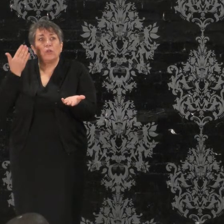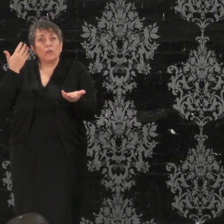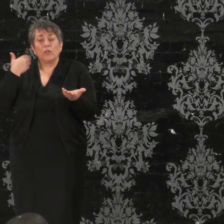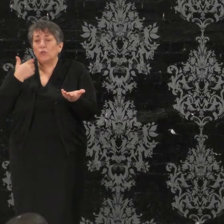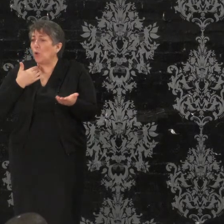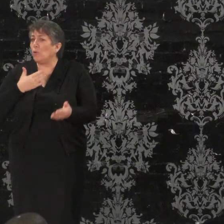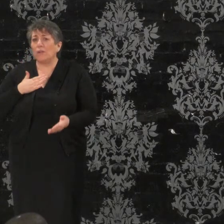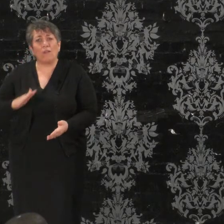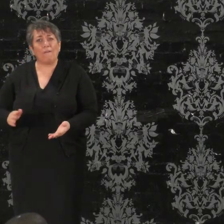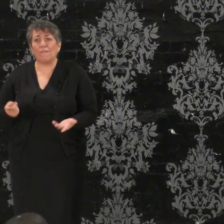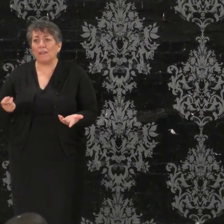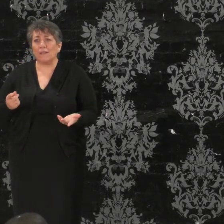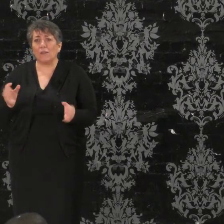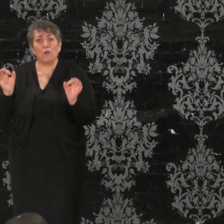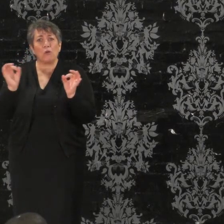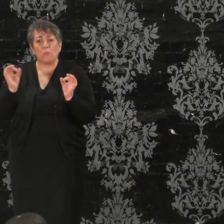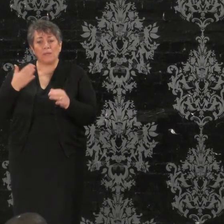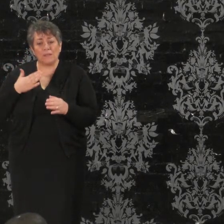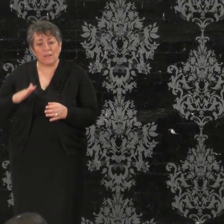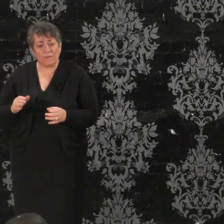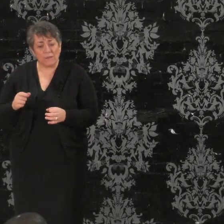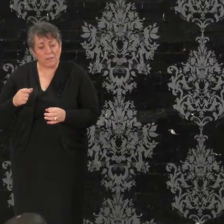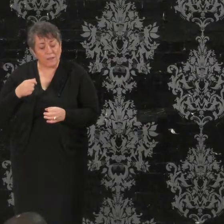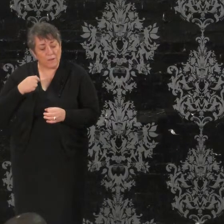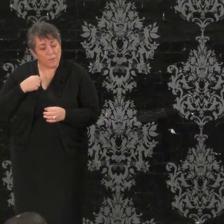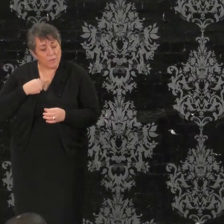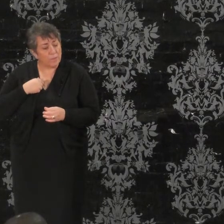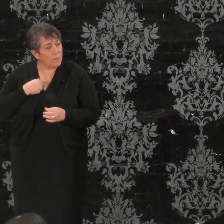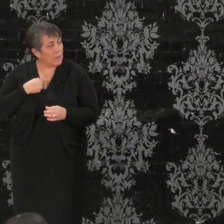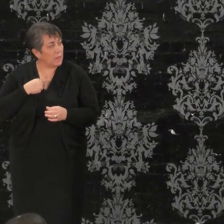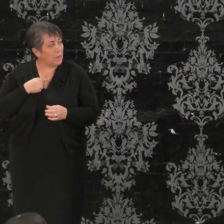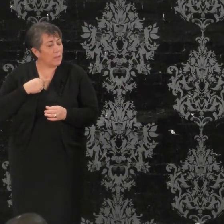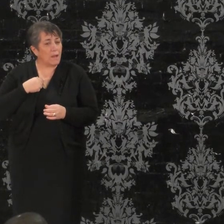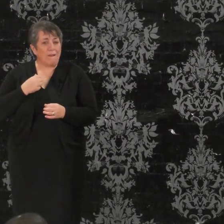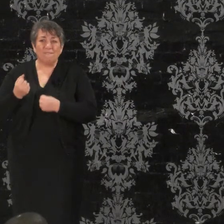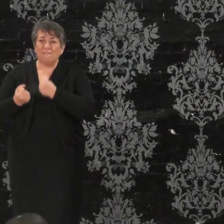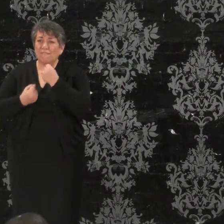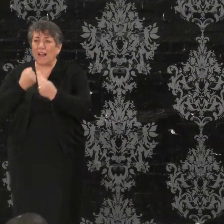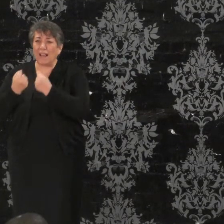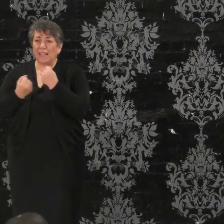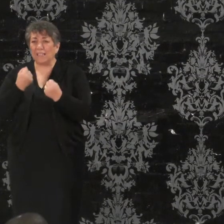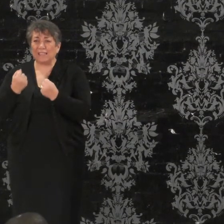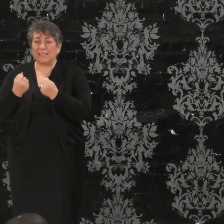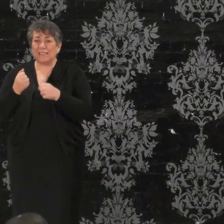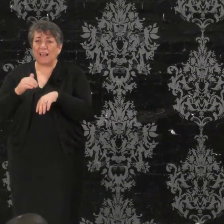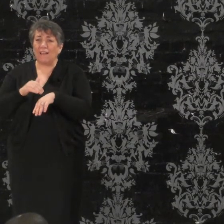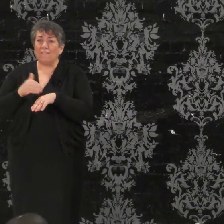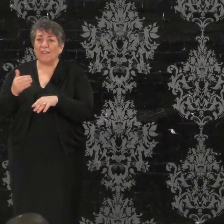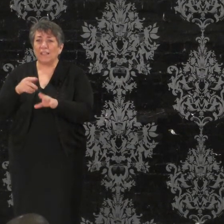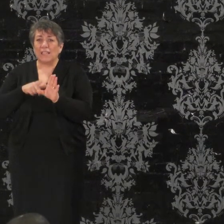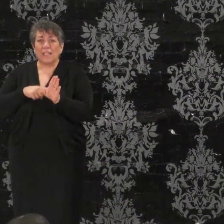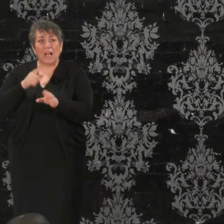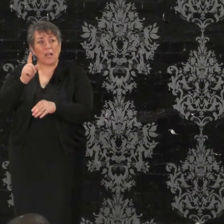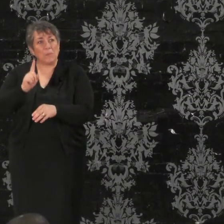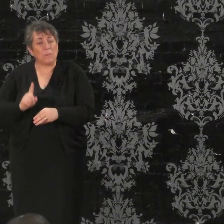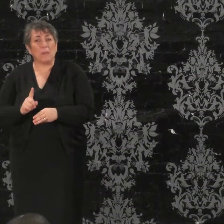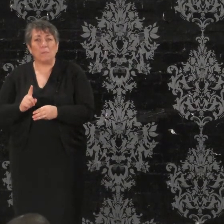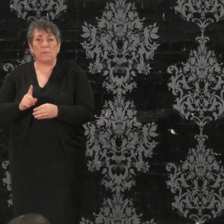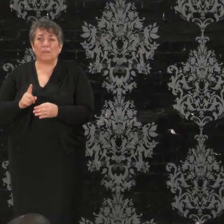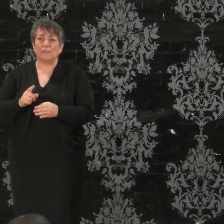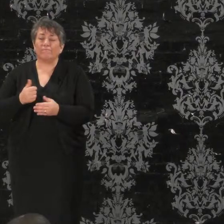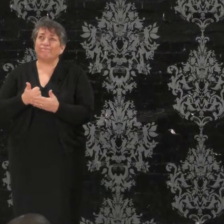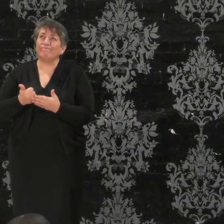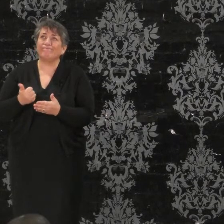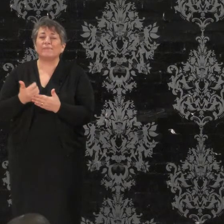Nobody deserves this. Violence affecting young people always seems so trivial to me. It's not that I didn't care about knife crime or